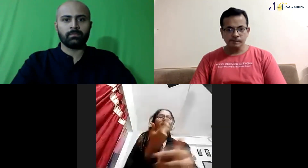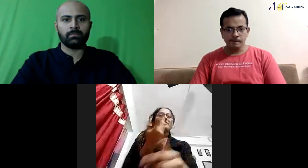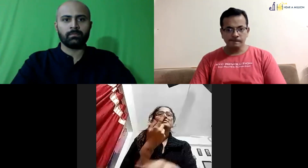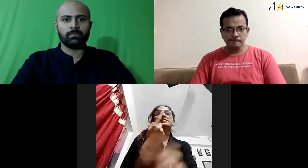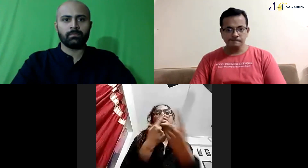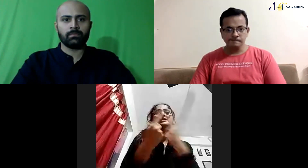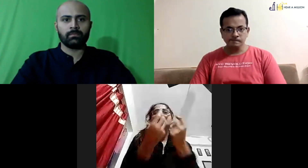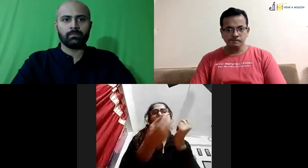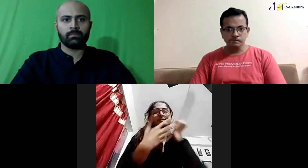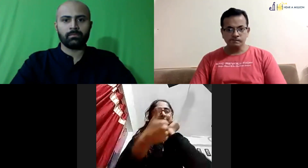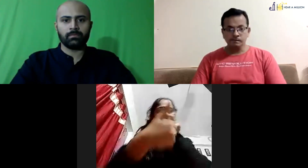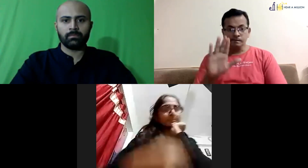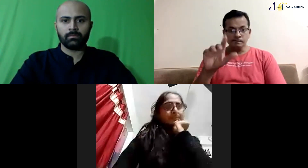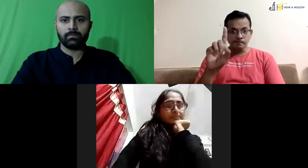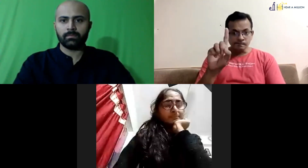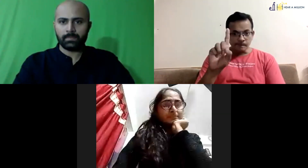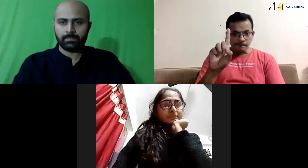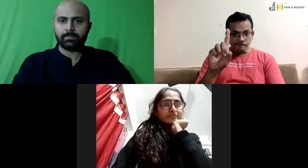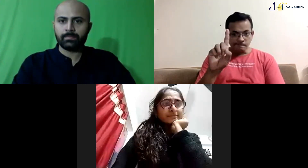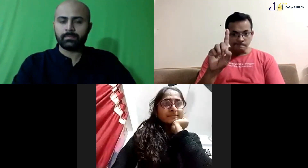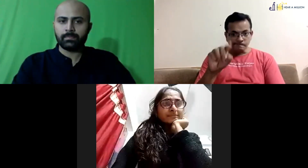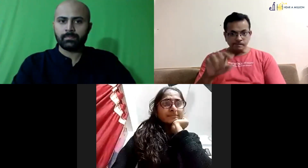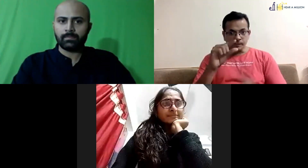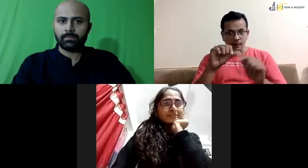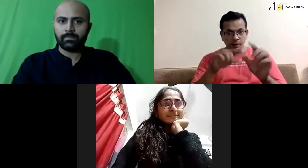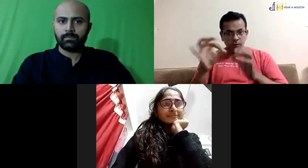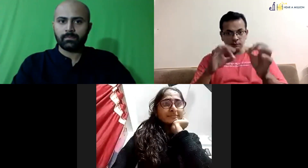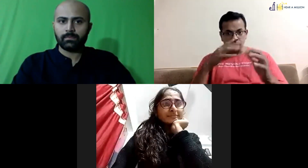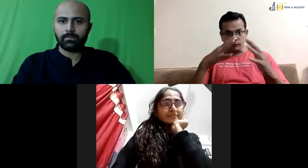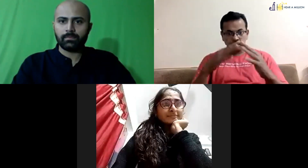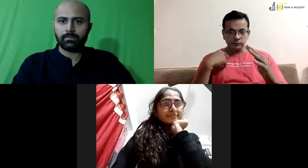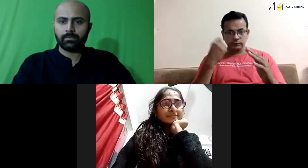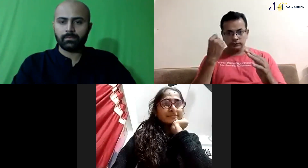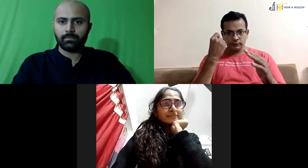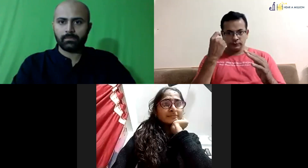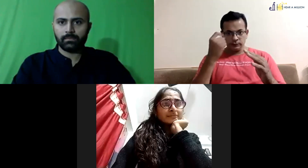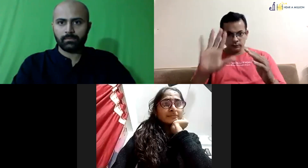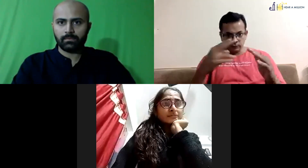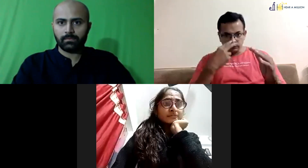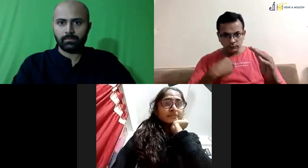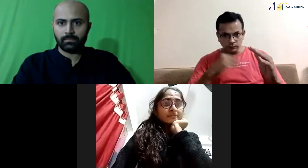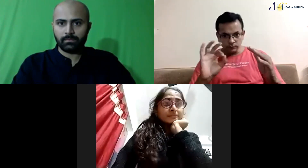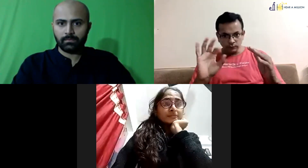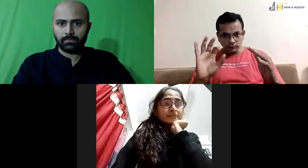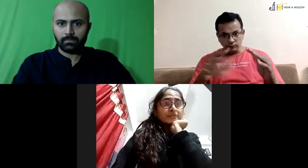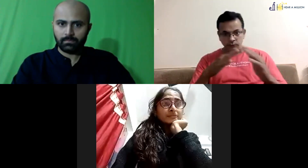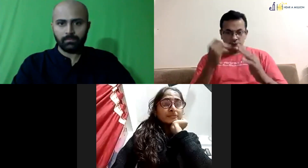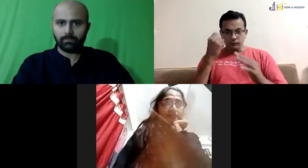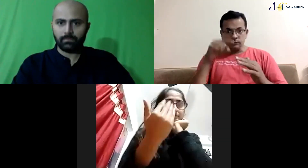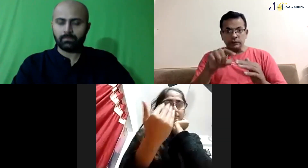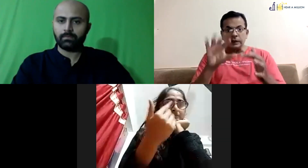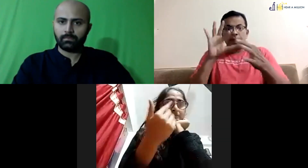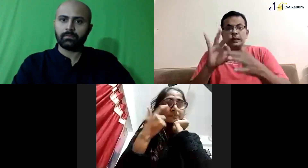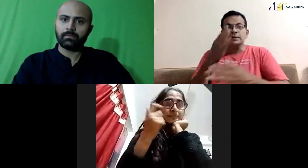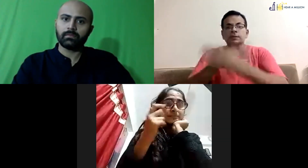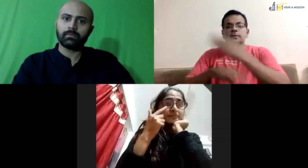associations program. So who would help them and who would explain their family members? Okay, I am okay. Rajesh here,